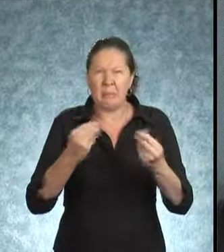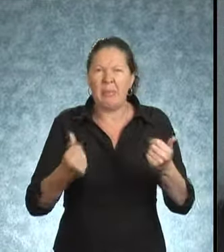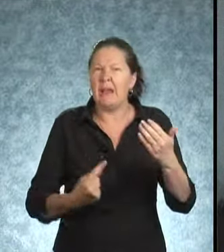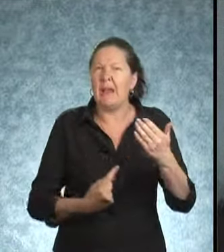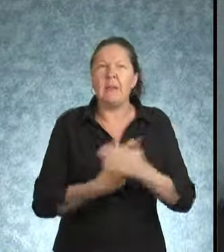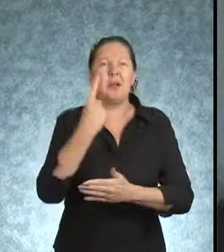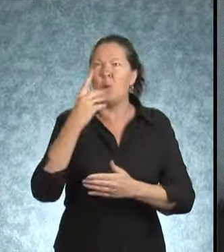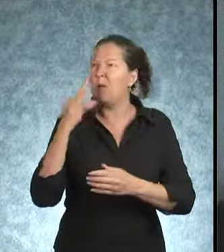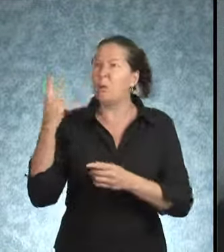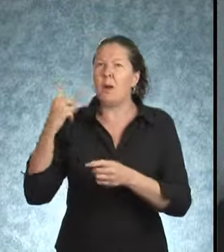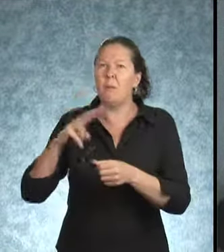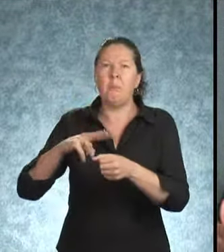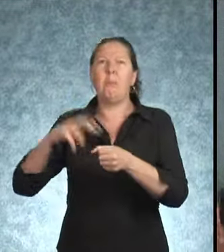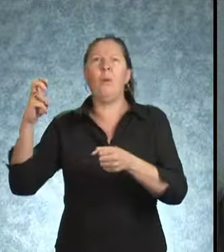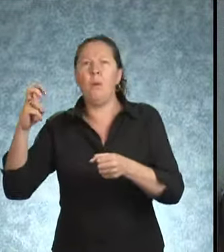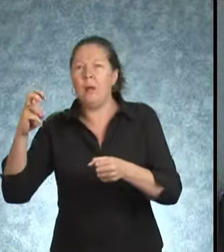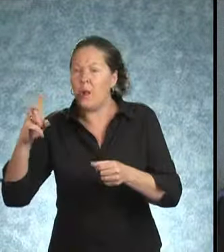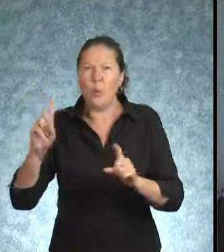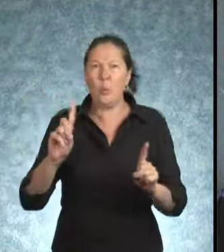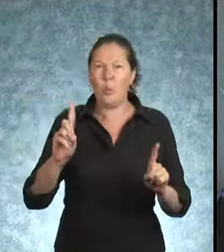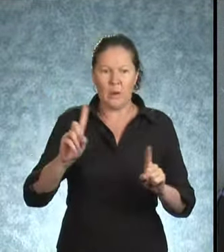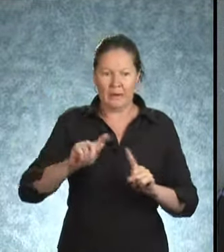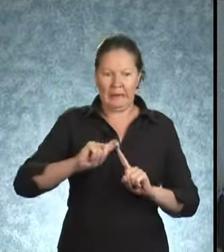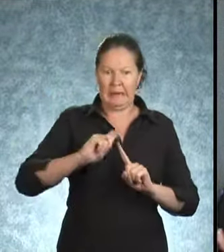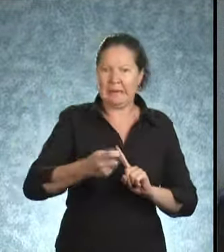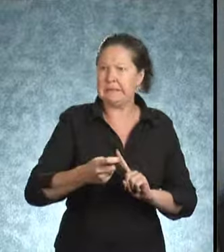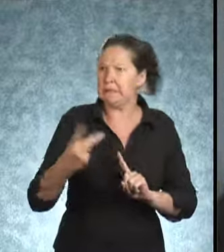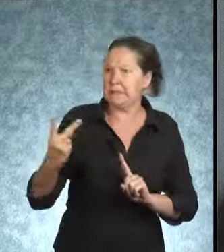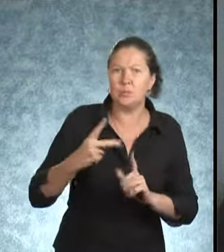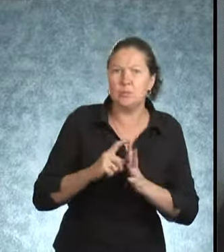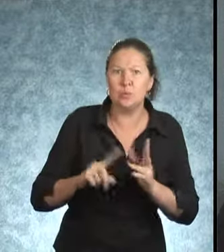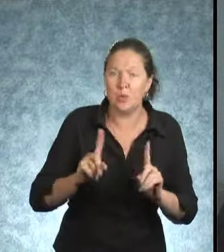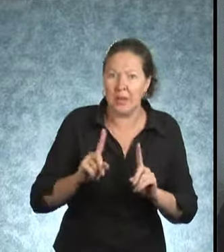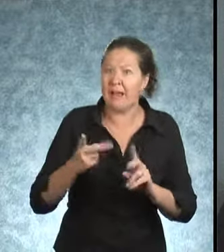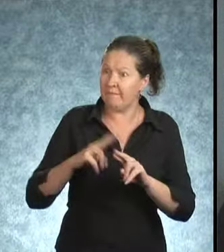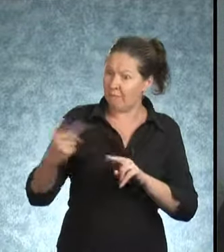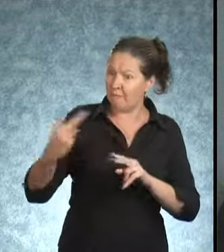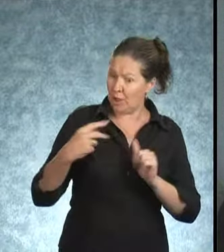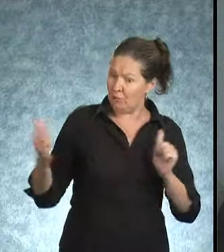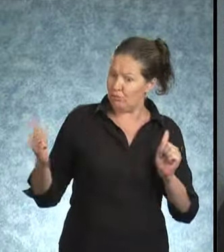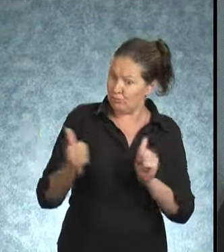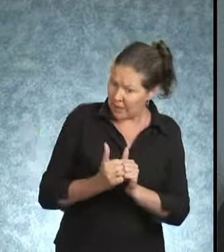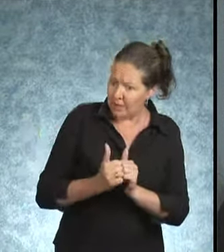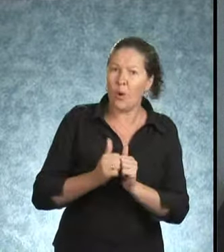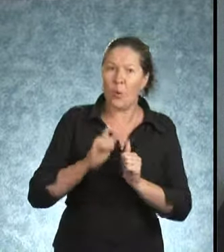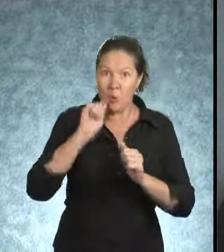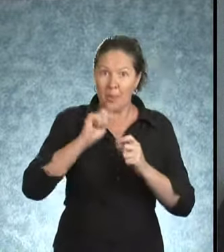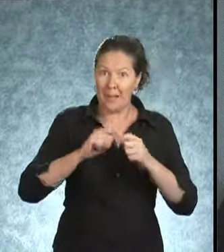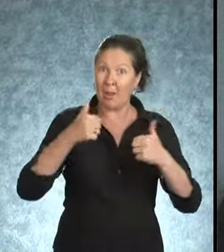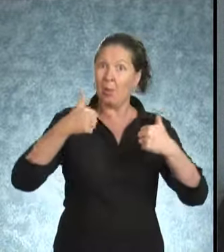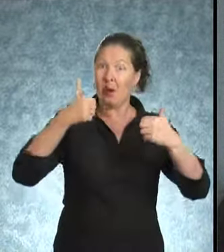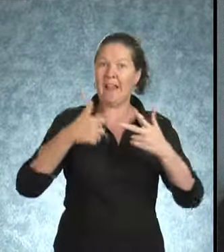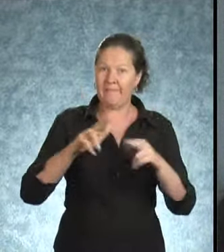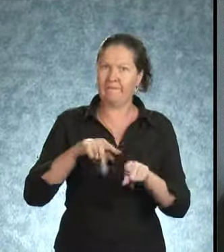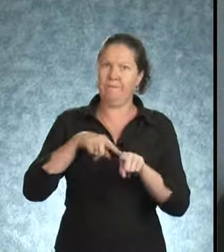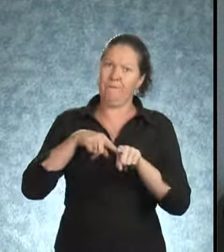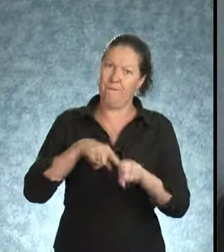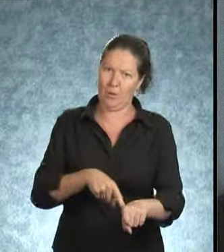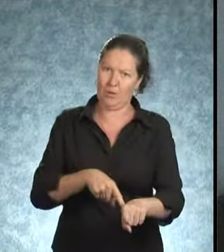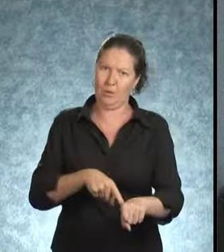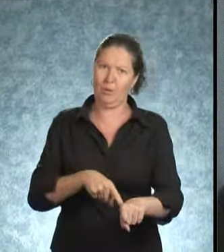goes wrong or someone pulls out, what happens next? The agreement that you reach is only going to be as good as